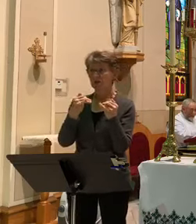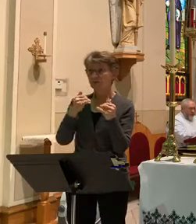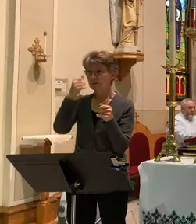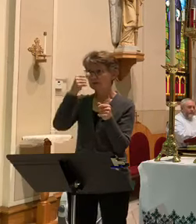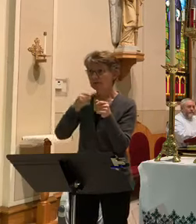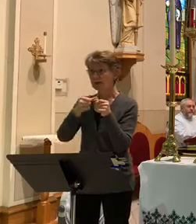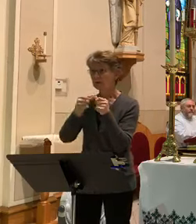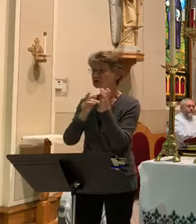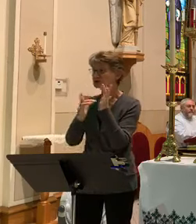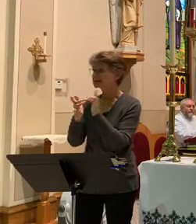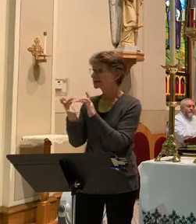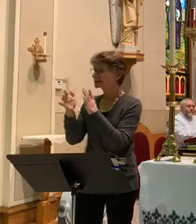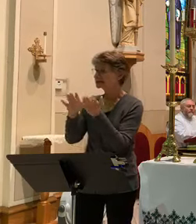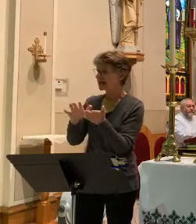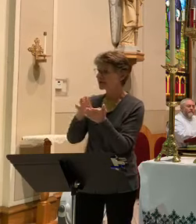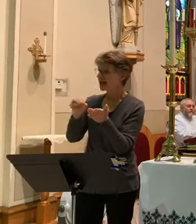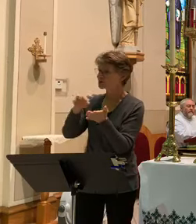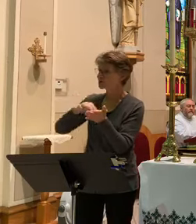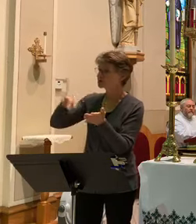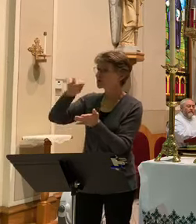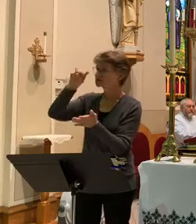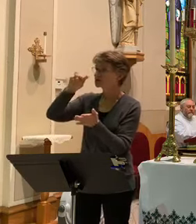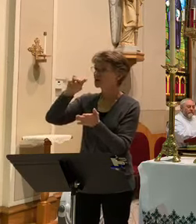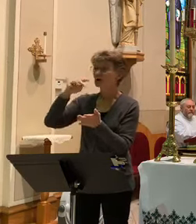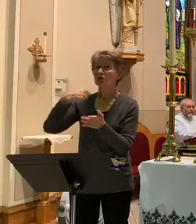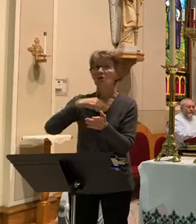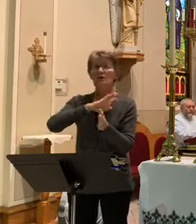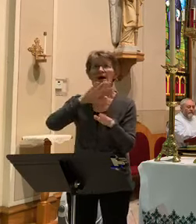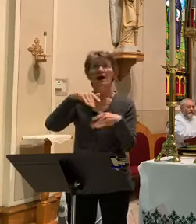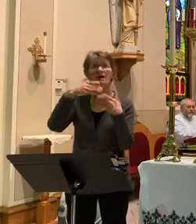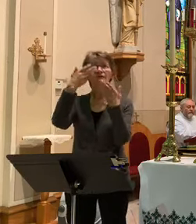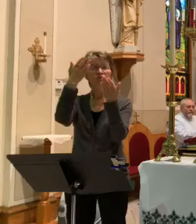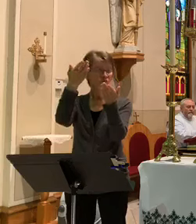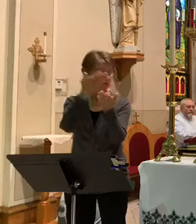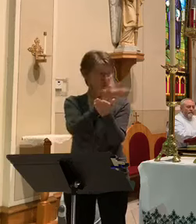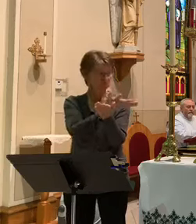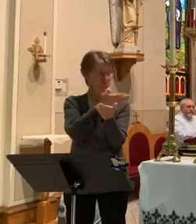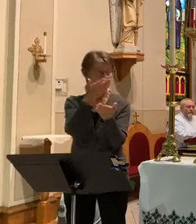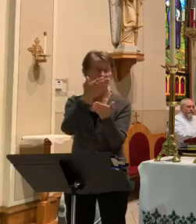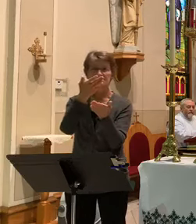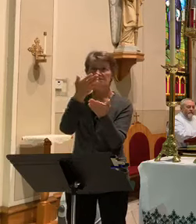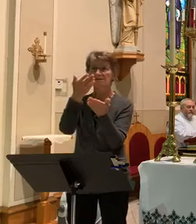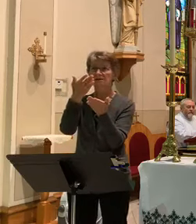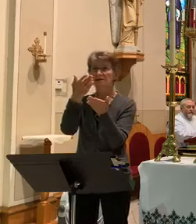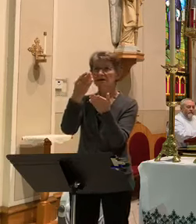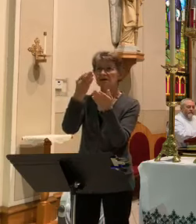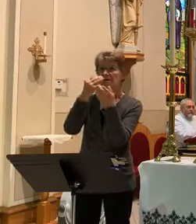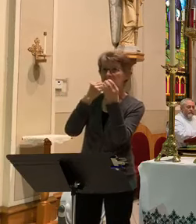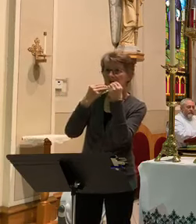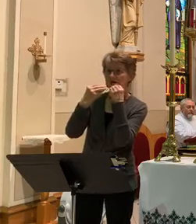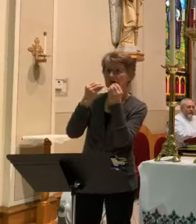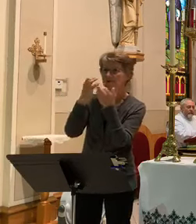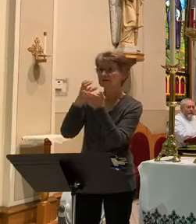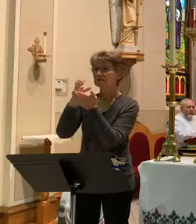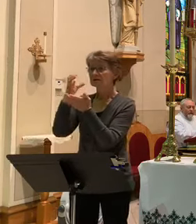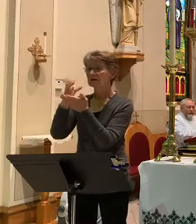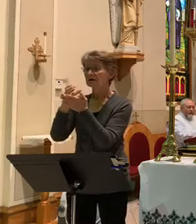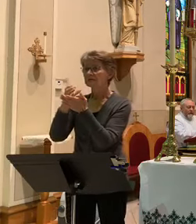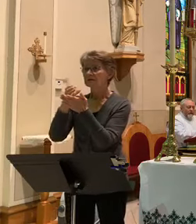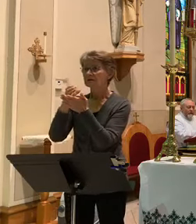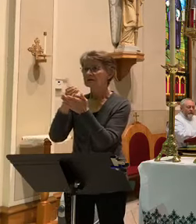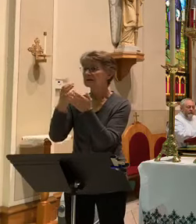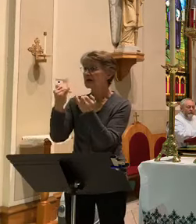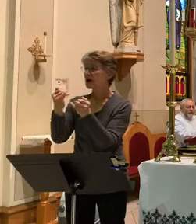resurrection, we offer you, Lord Father, the bread of life and the chalice of salvation, giving thanks that you have held us